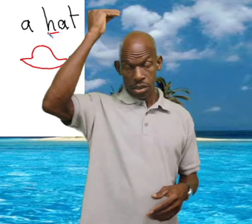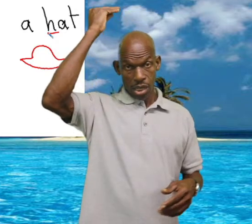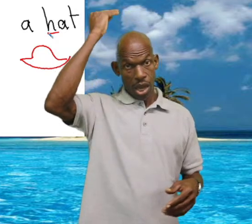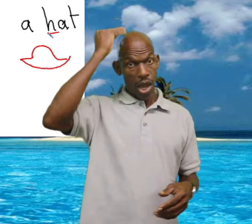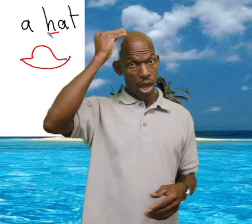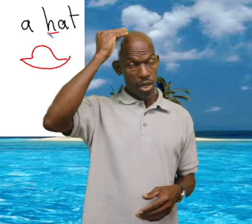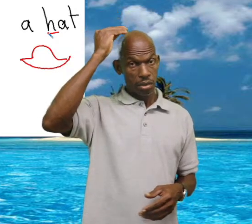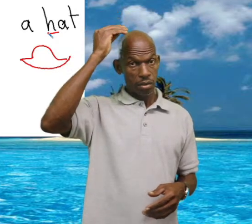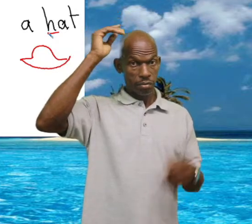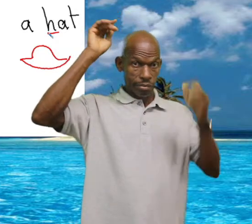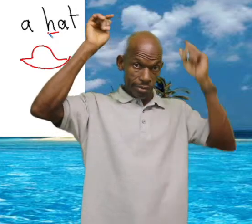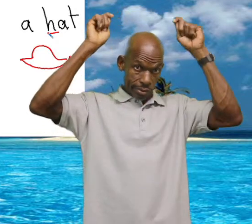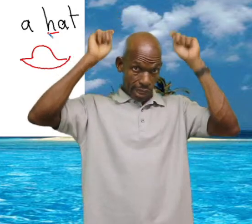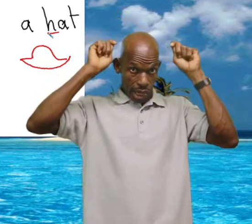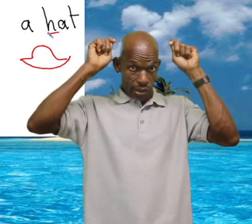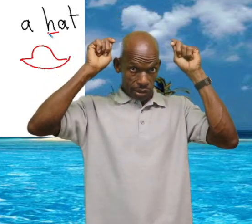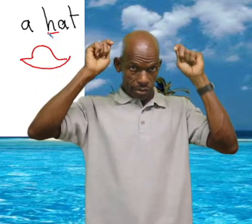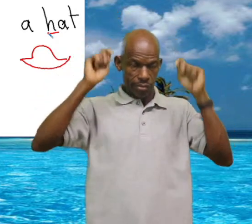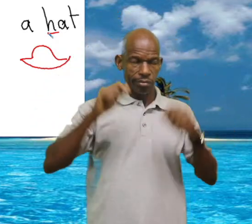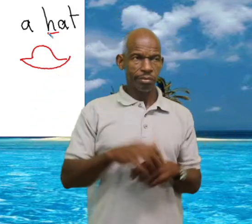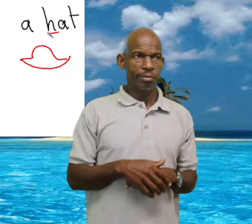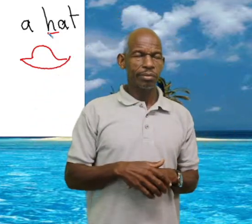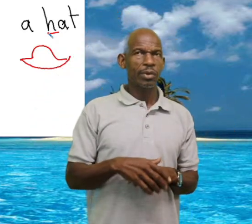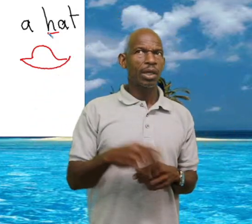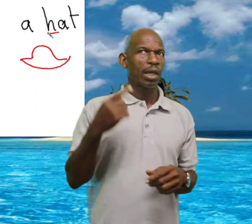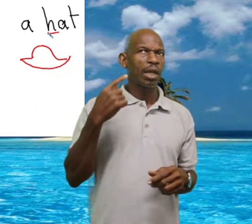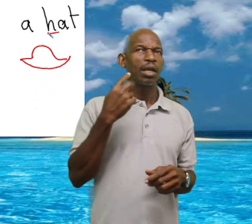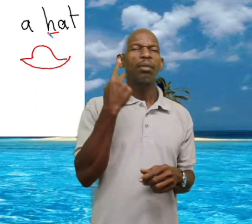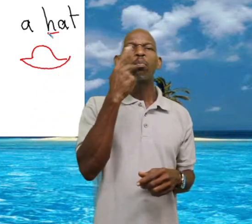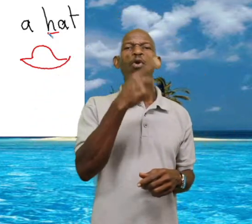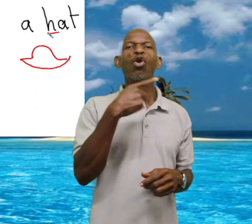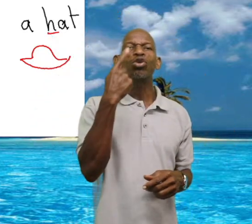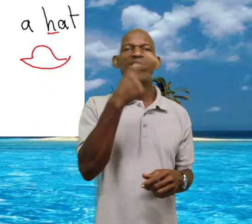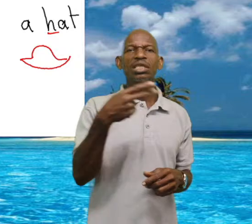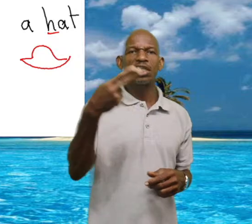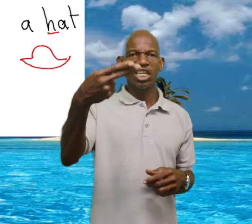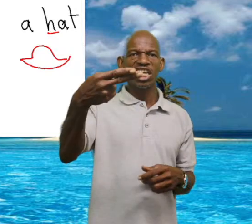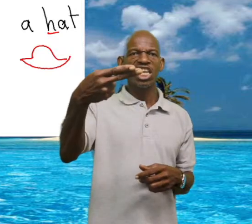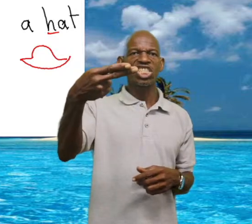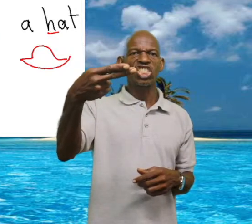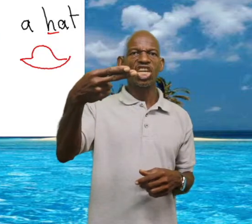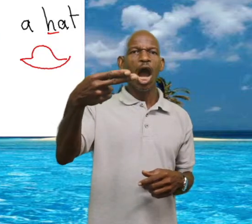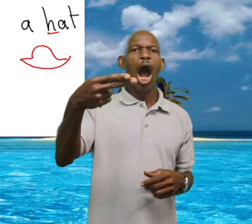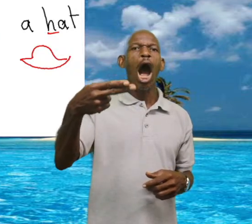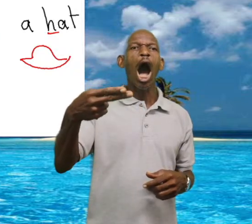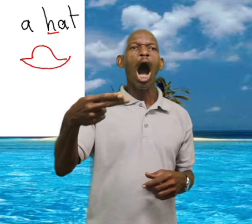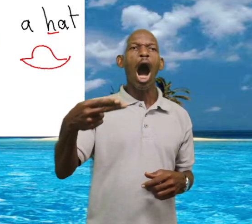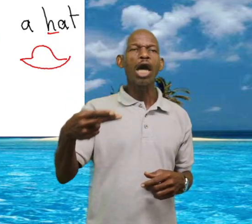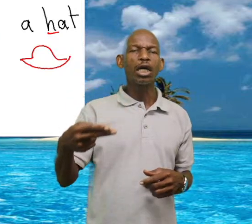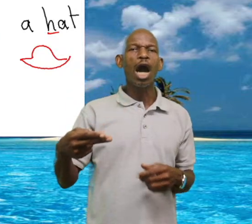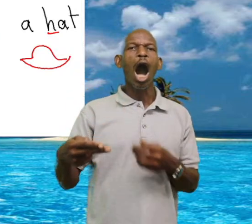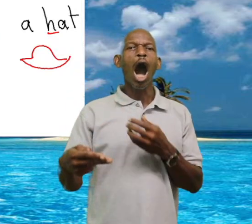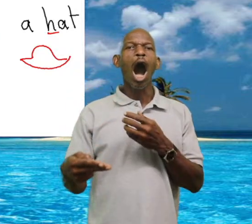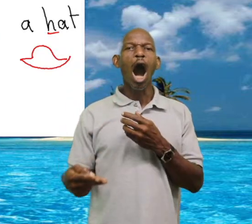But when I say the word air, which is this word, I am only hearing the sound from the